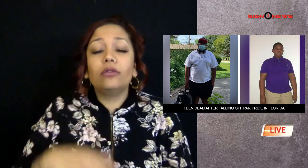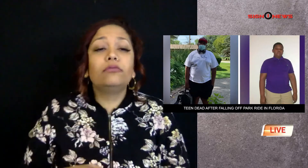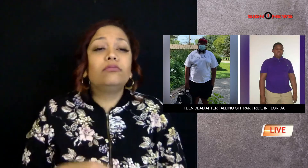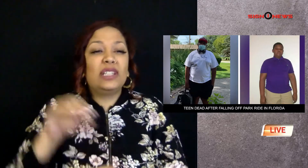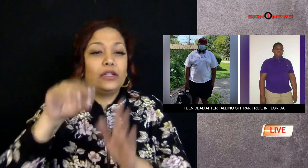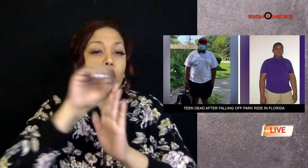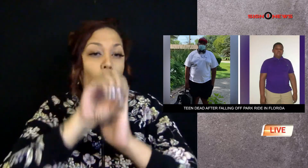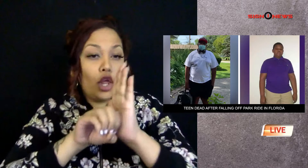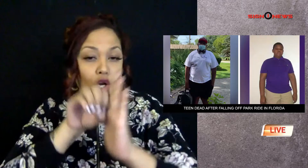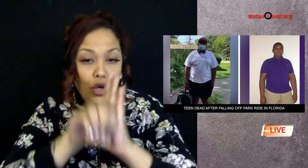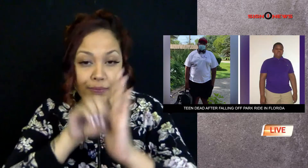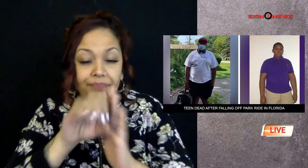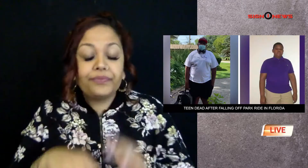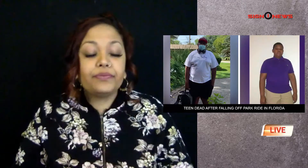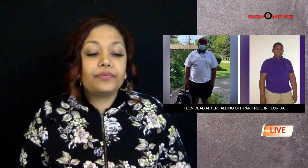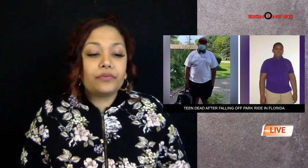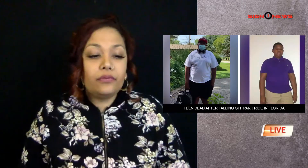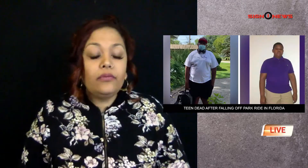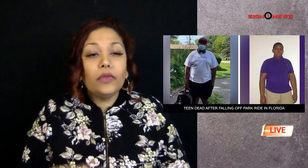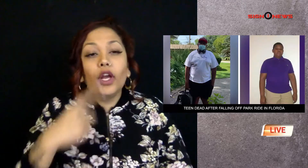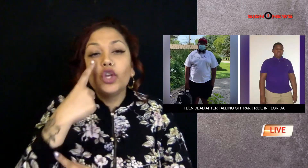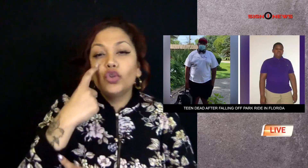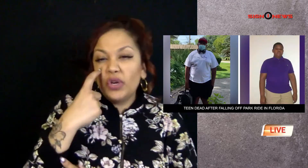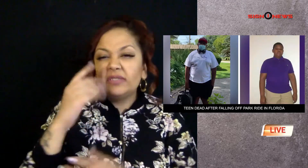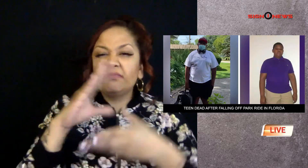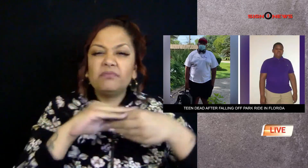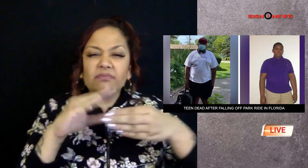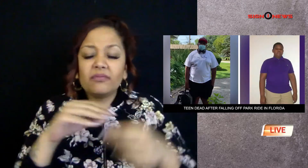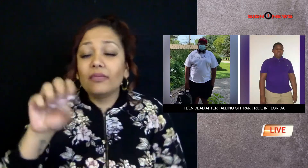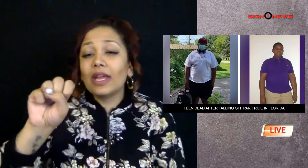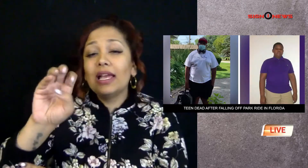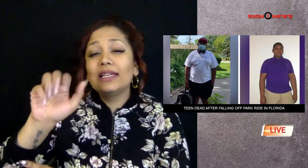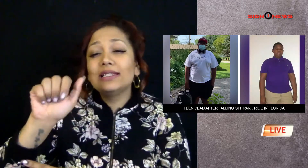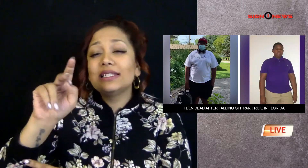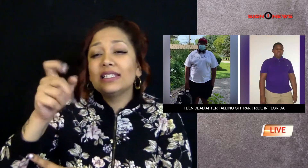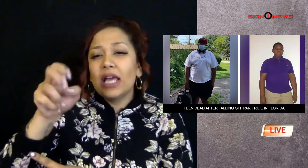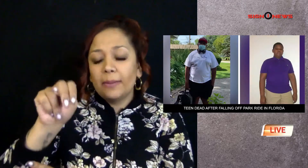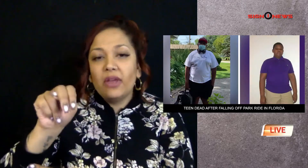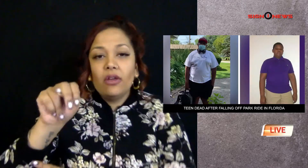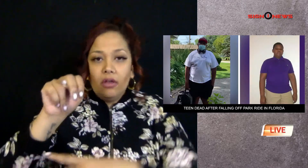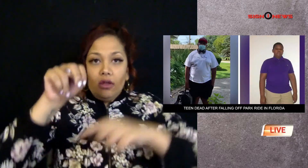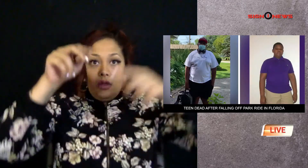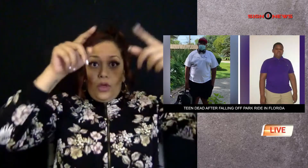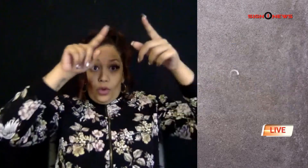The park was Icon Park Entertainment Complex in Orlando.